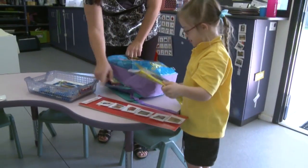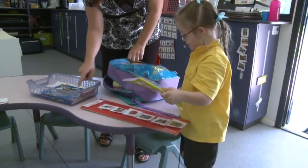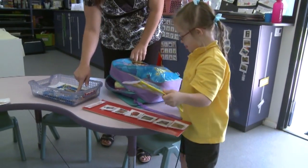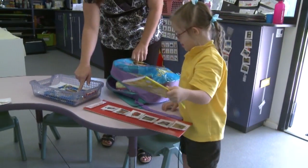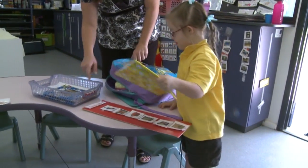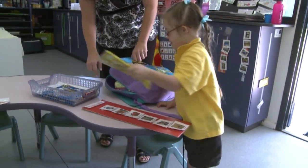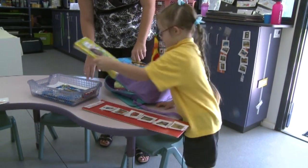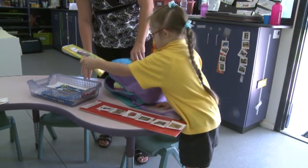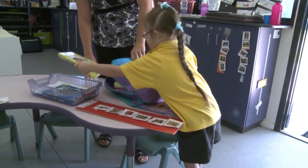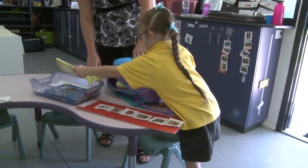visual support.